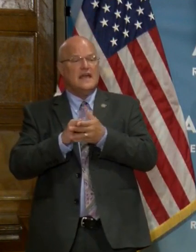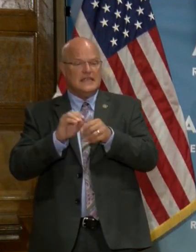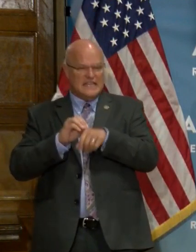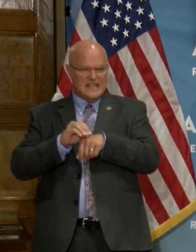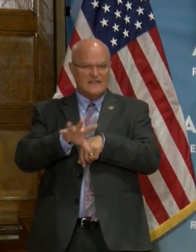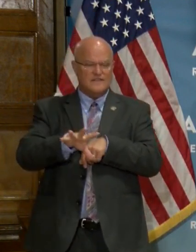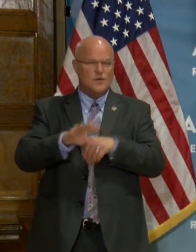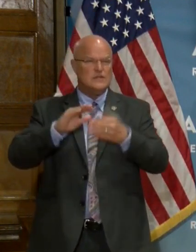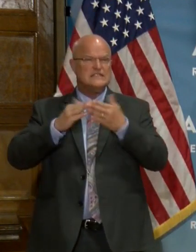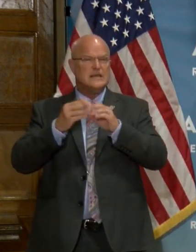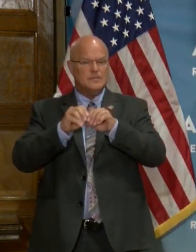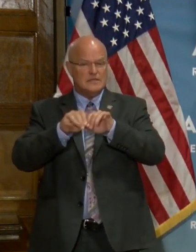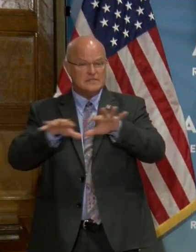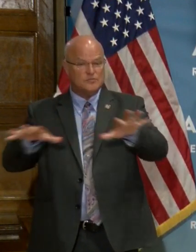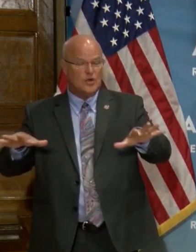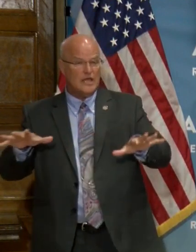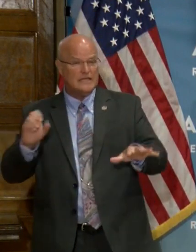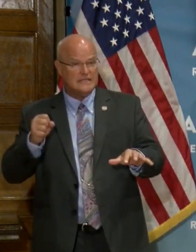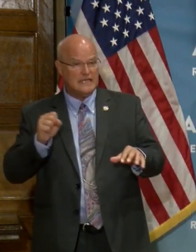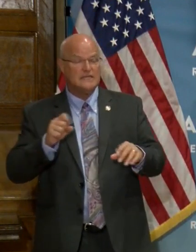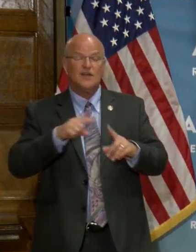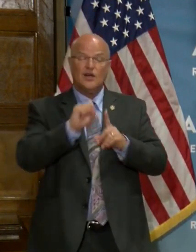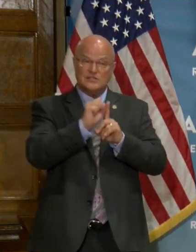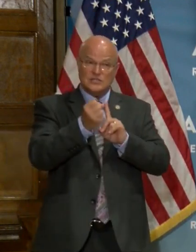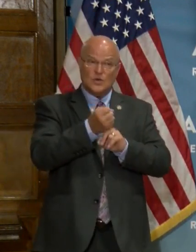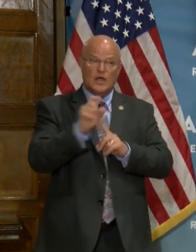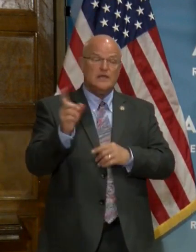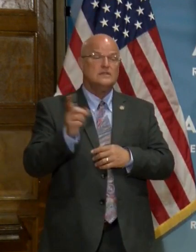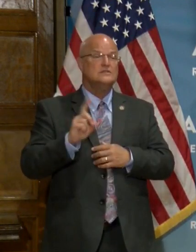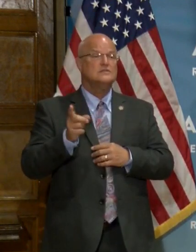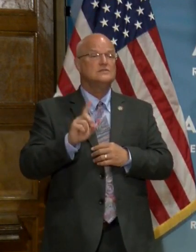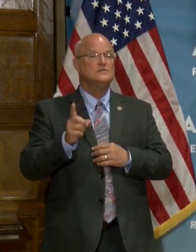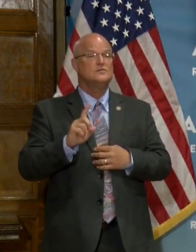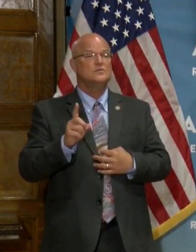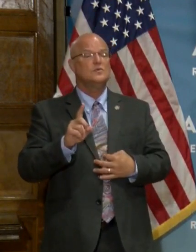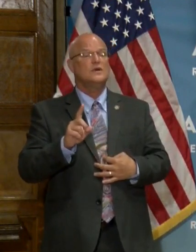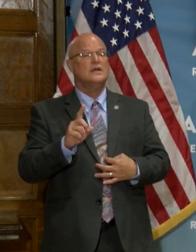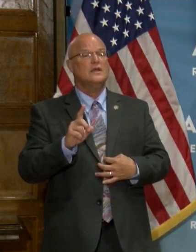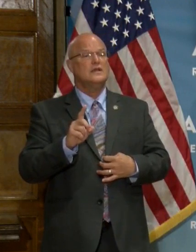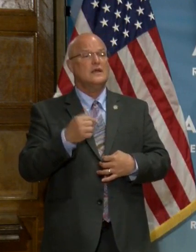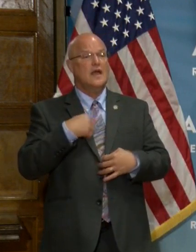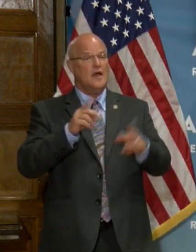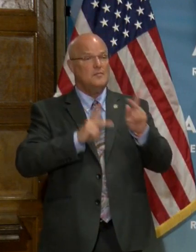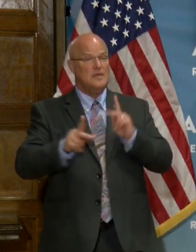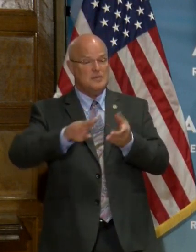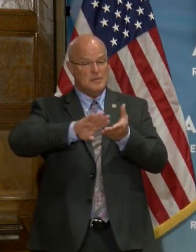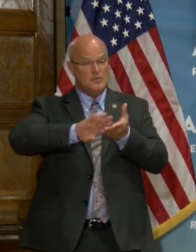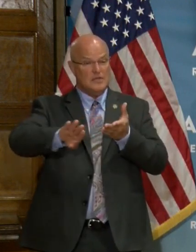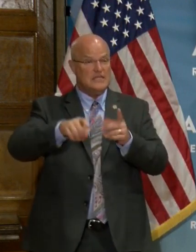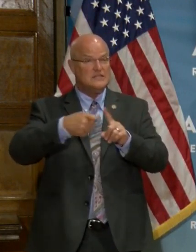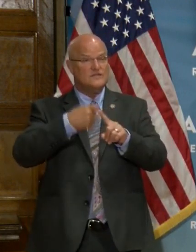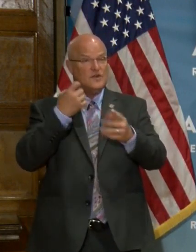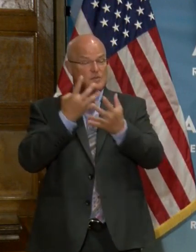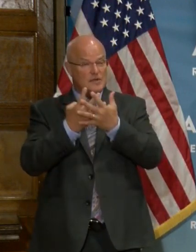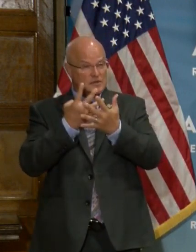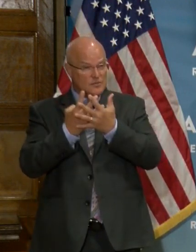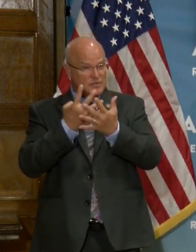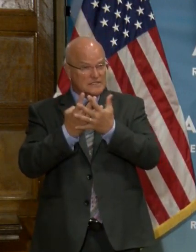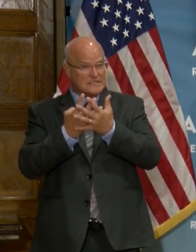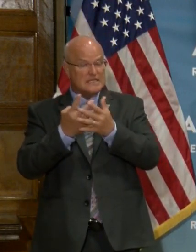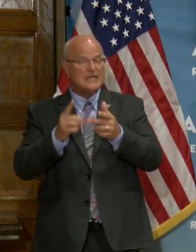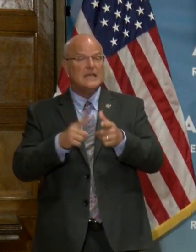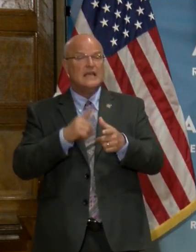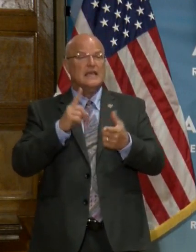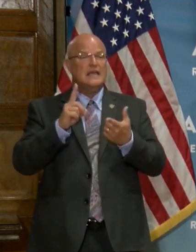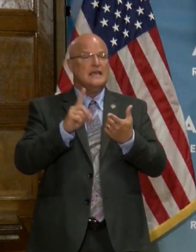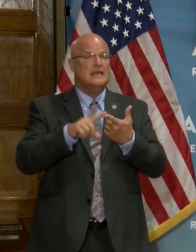influence community spread? There are situations in which, for example, people have been released from a correctional facility,